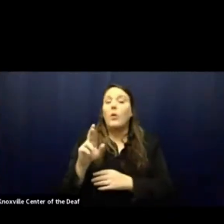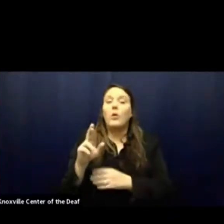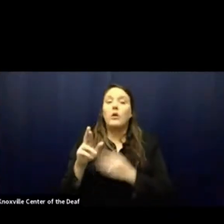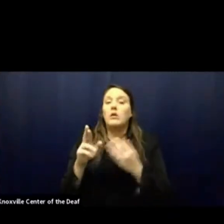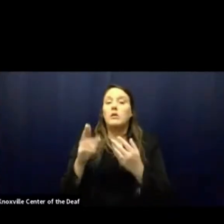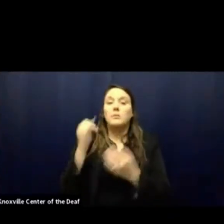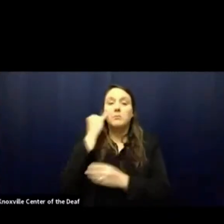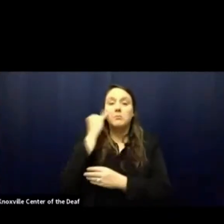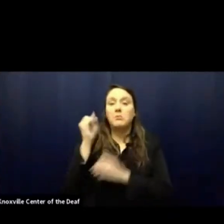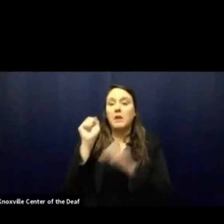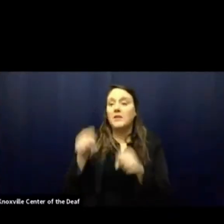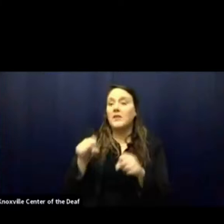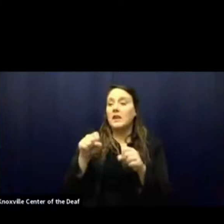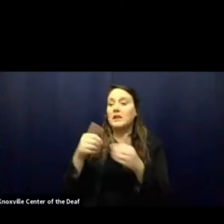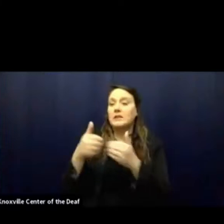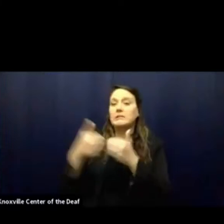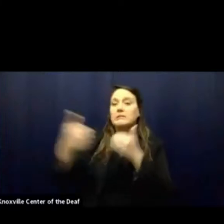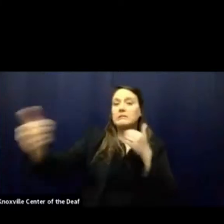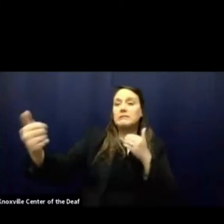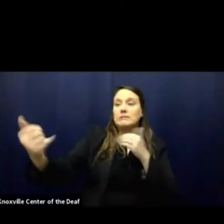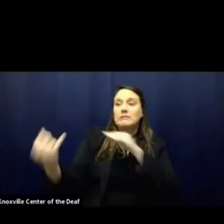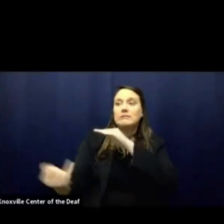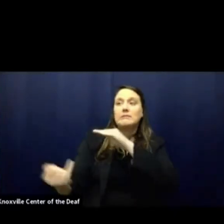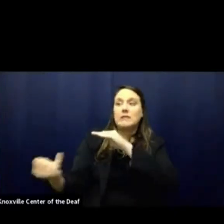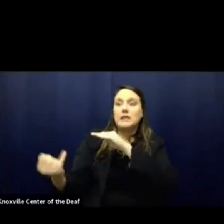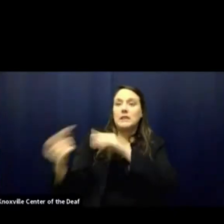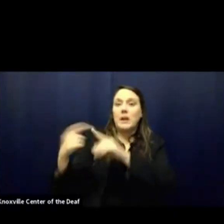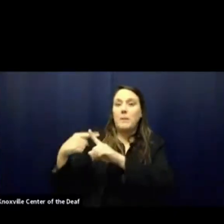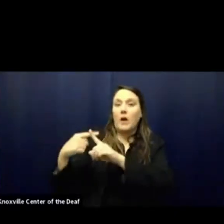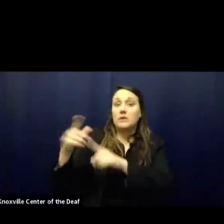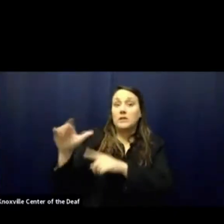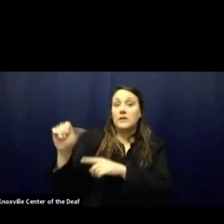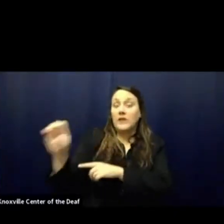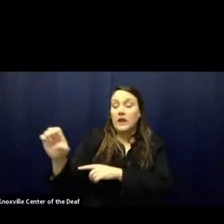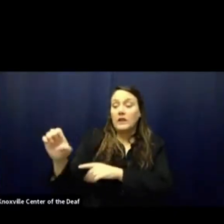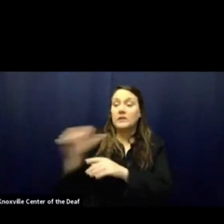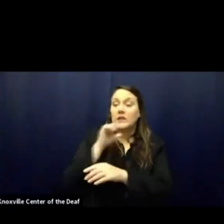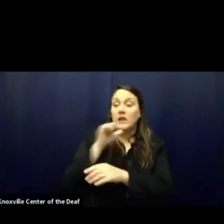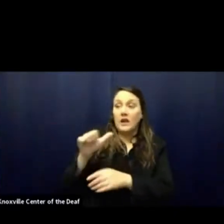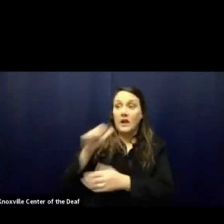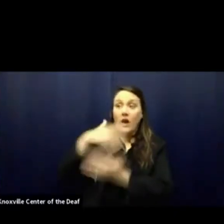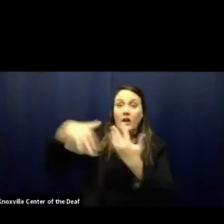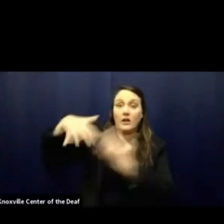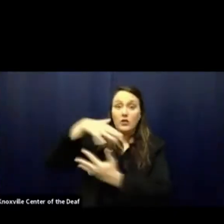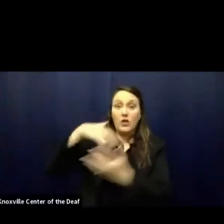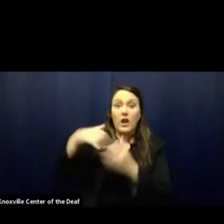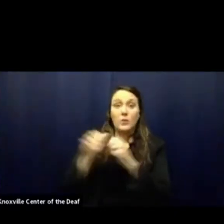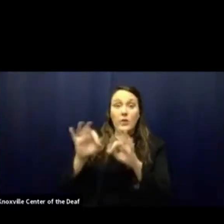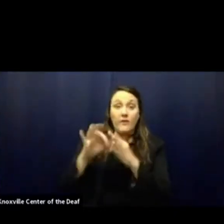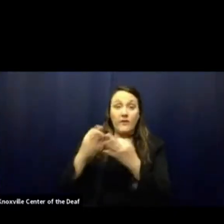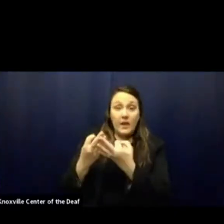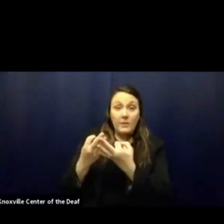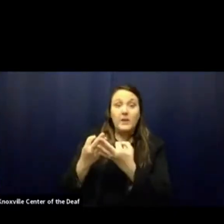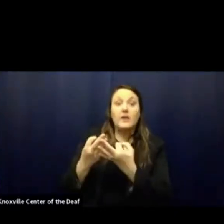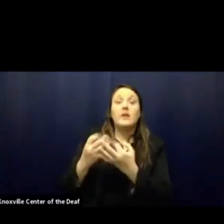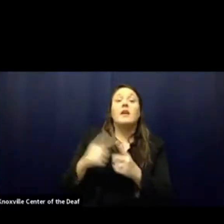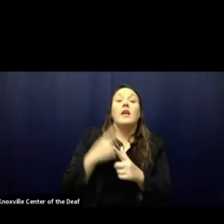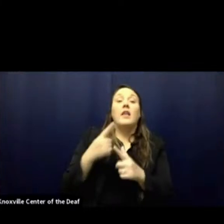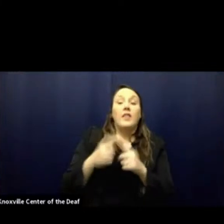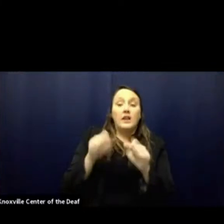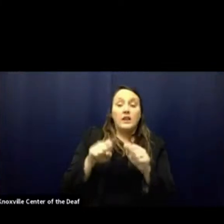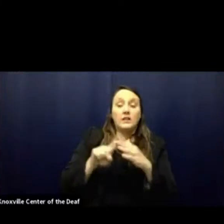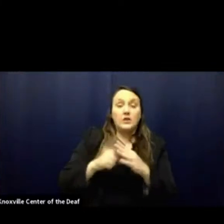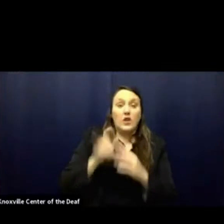go somewhere in the house and totally isolate there and not interact with the rest of the family, then your quarantine can start at that point. Or